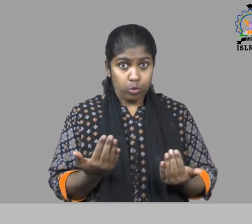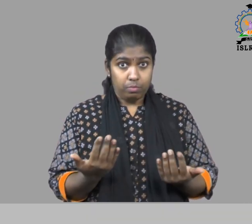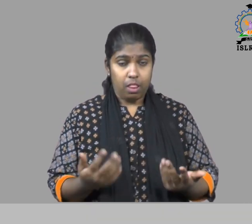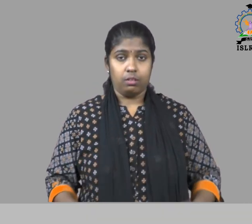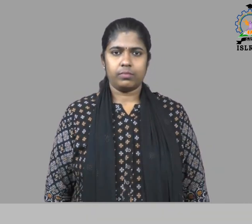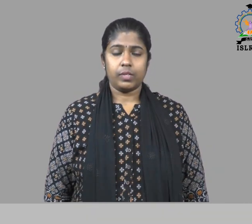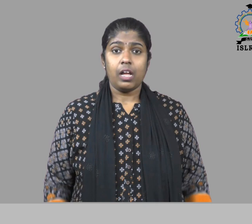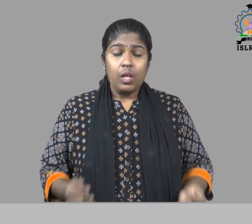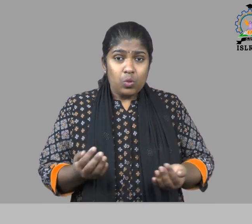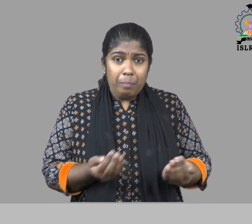months.